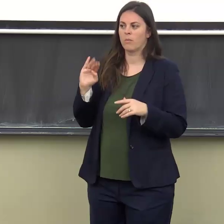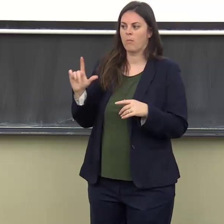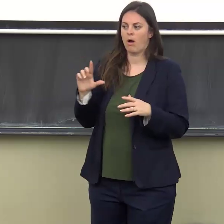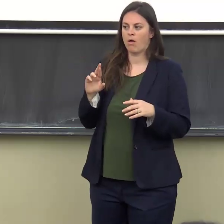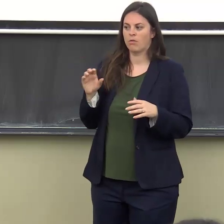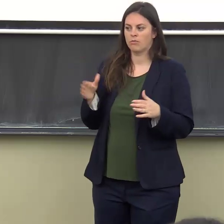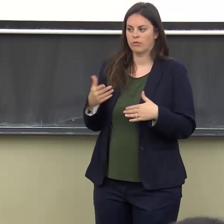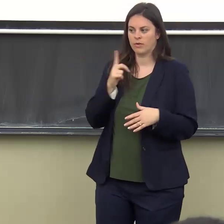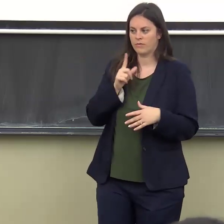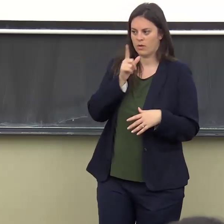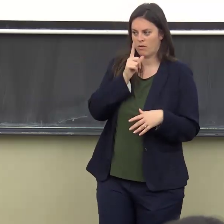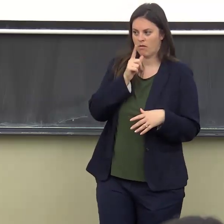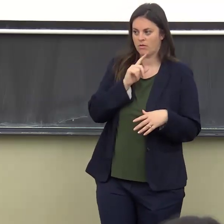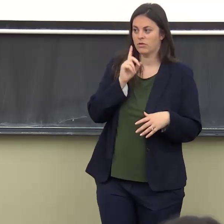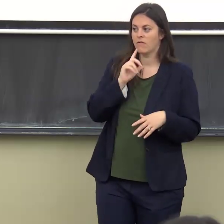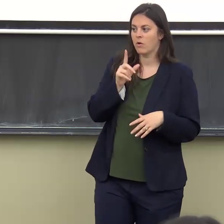For lunch.